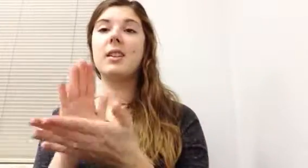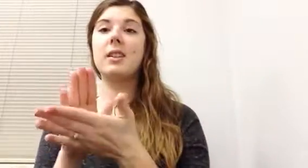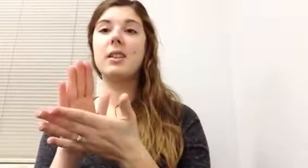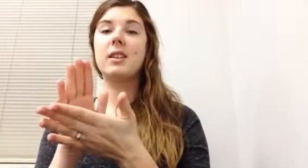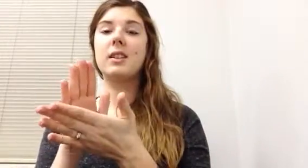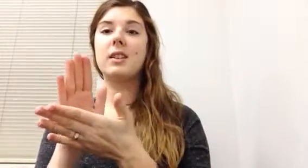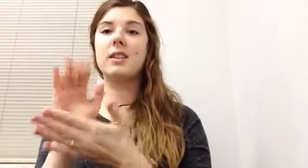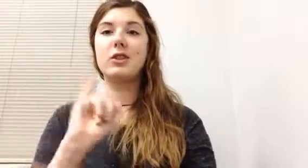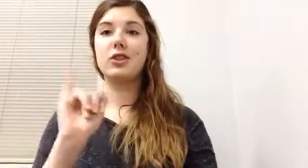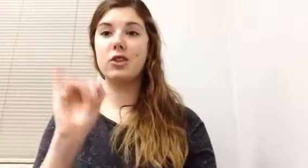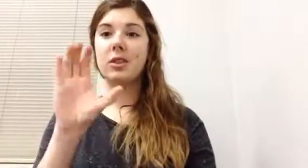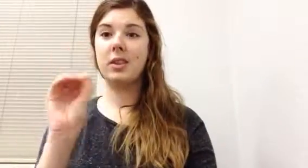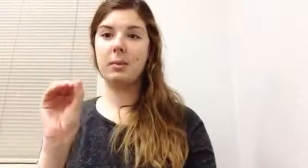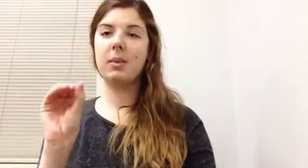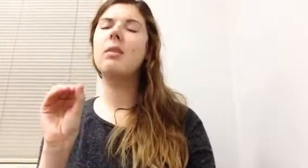as well as healthcare providers.